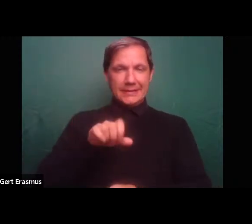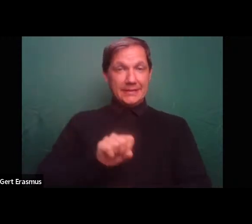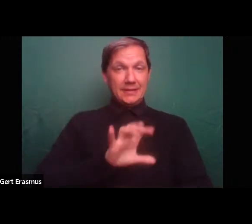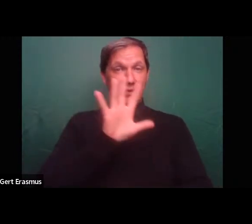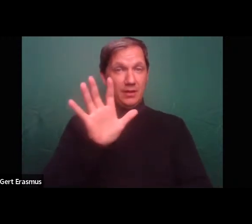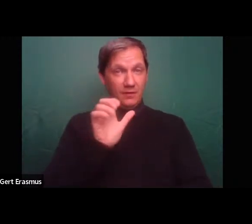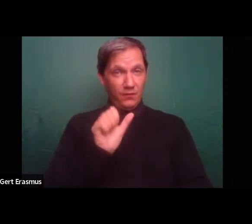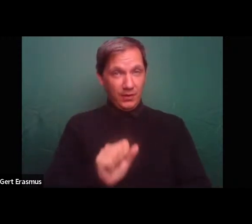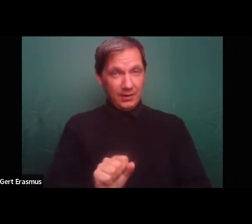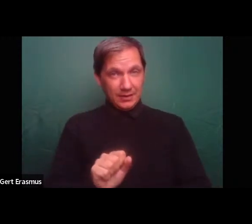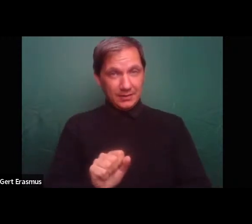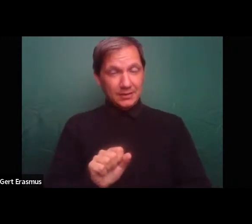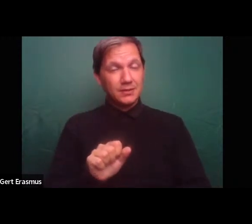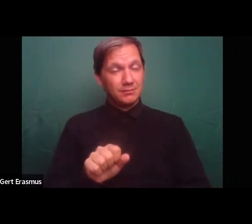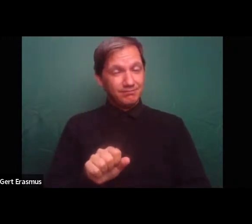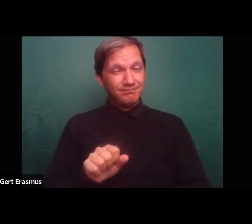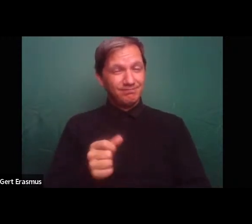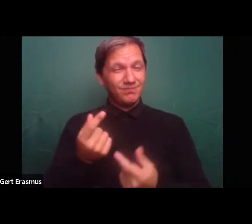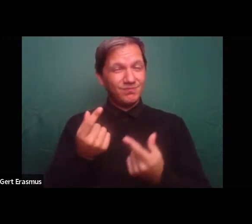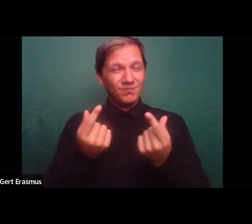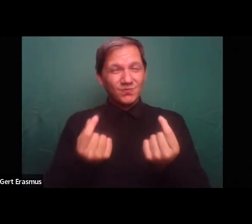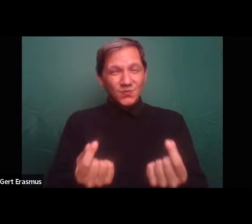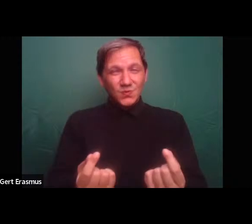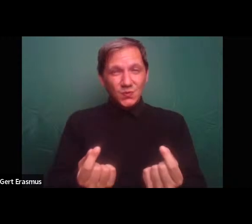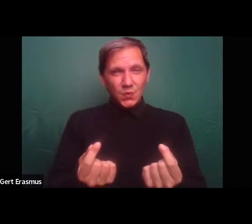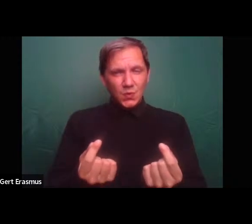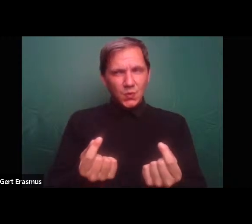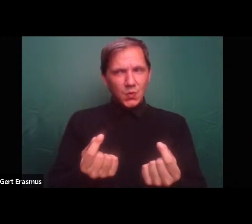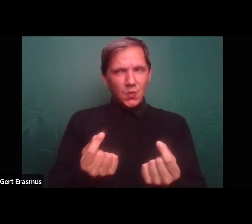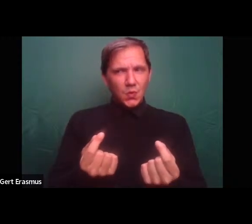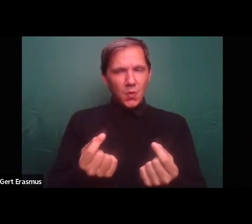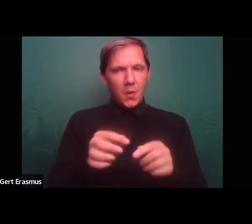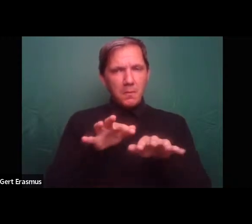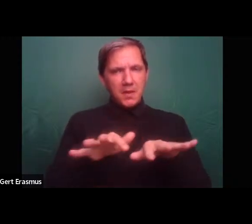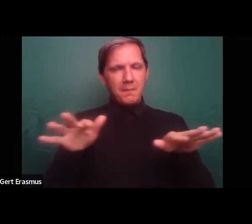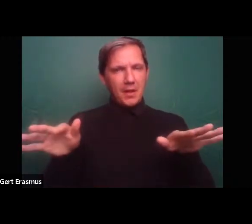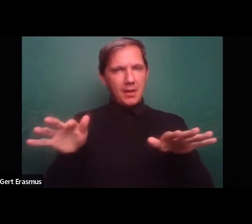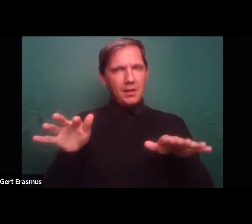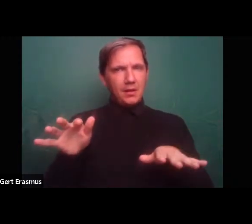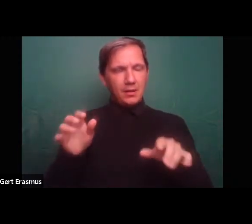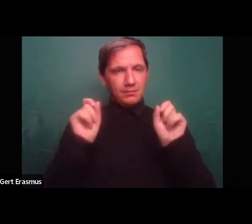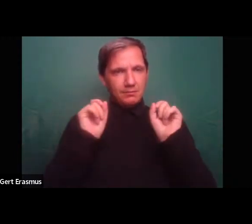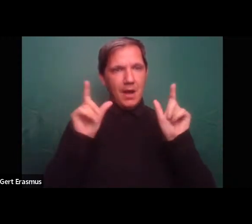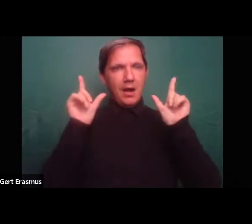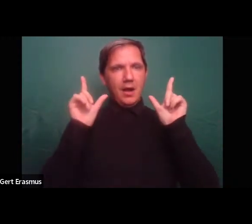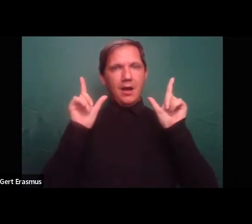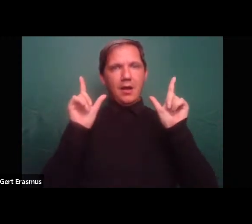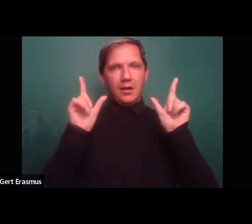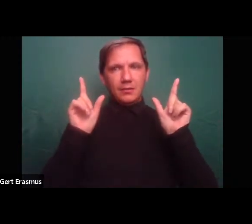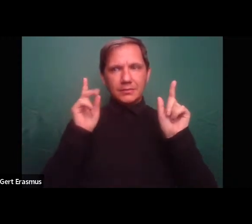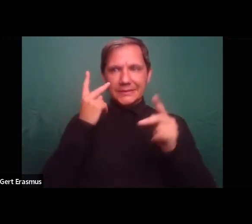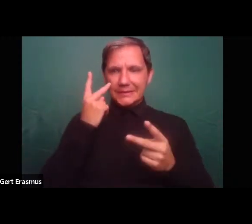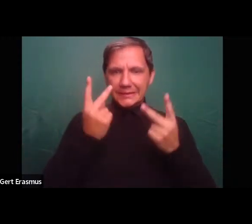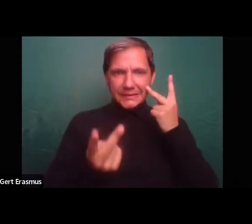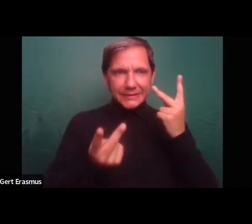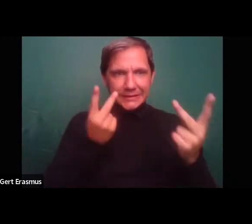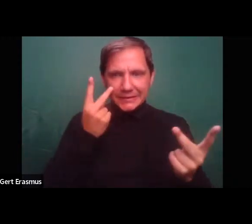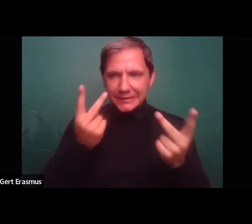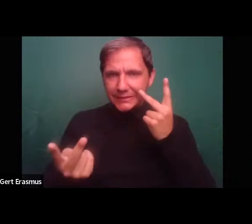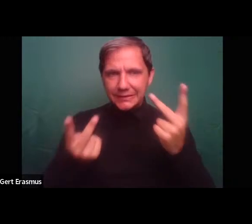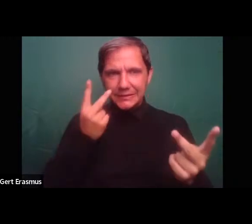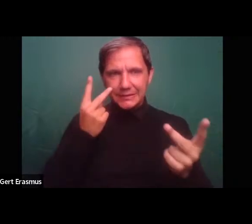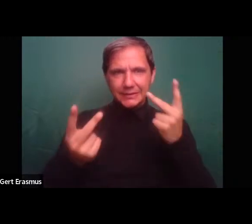particular was to highlight, or rather magnify, the long